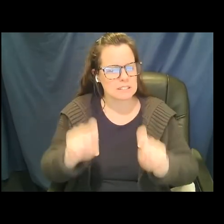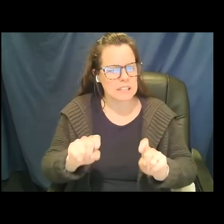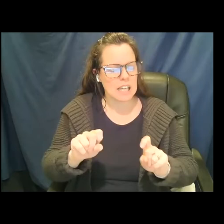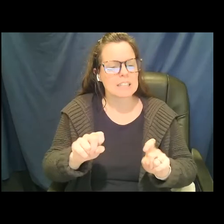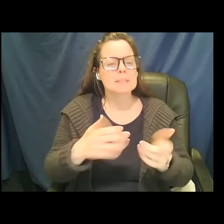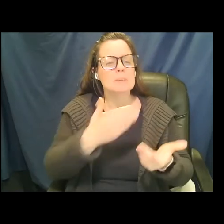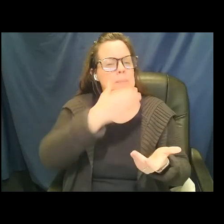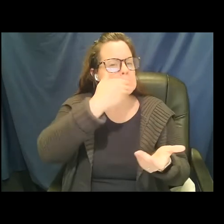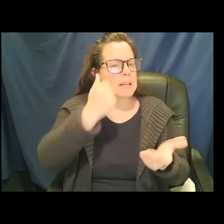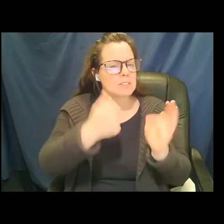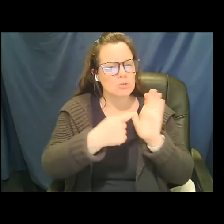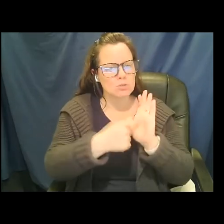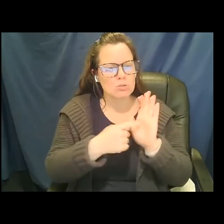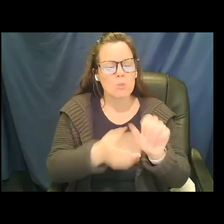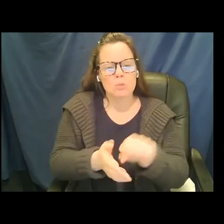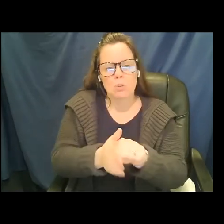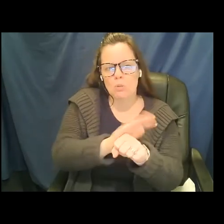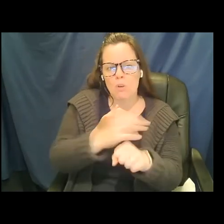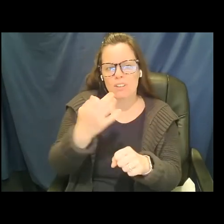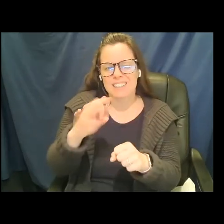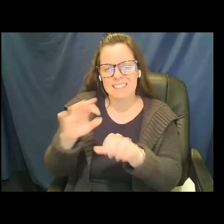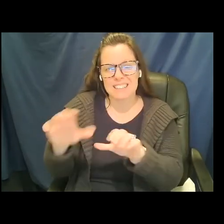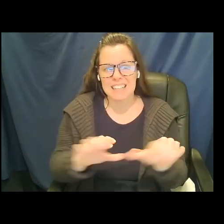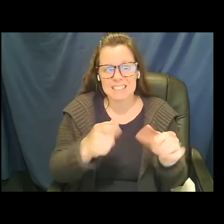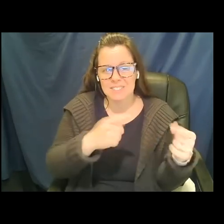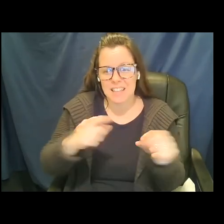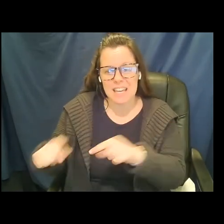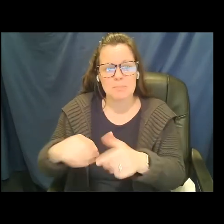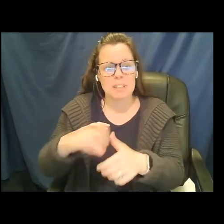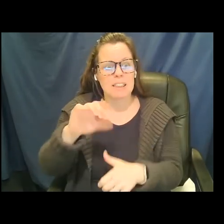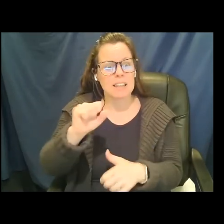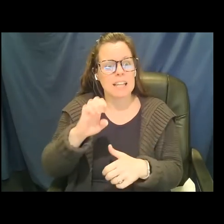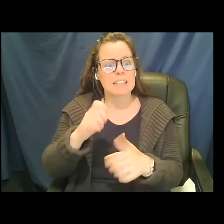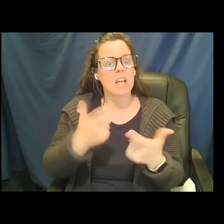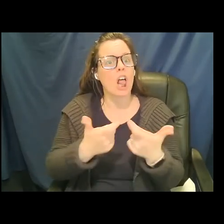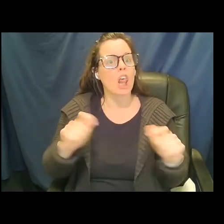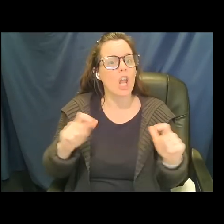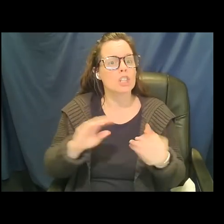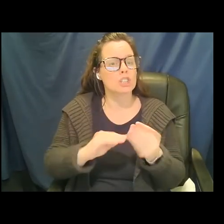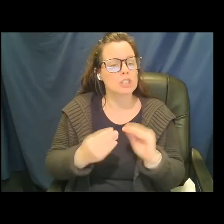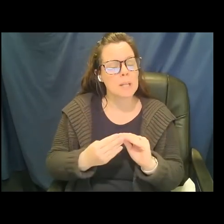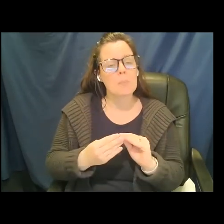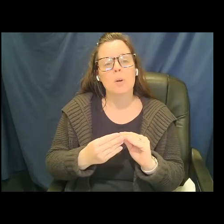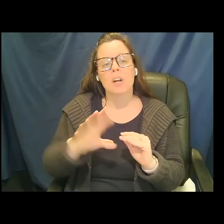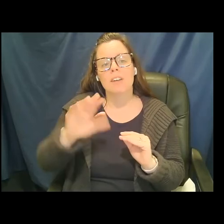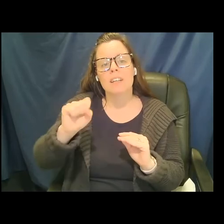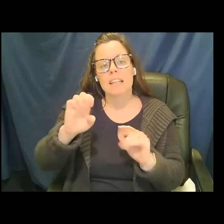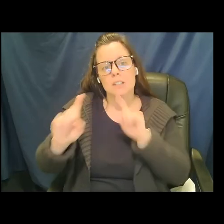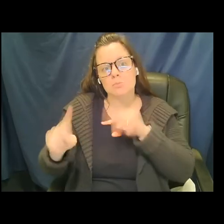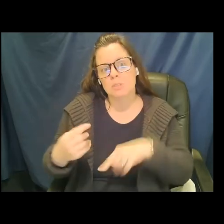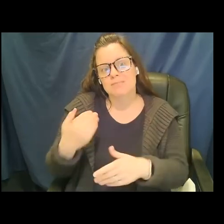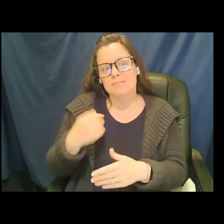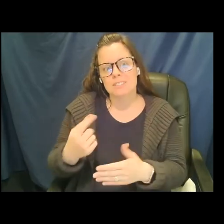reflects COVID-19 activity in the state. A larger number of cases was reported over the weekend. However, this was due to the new